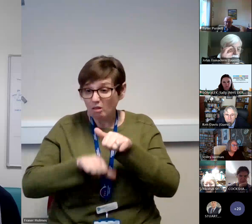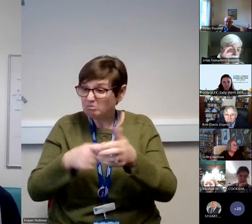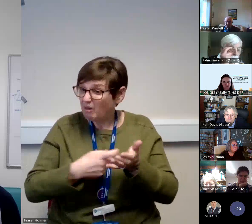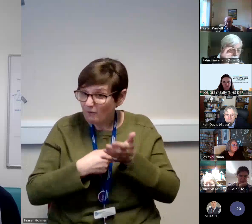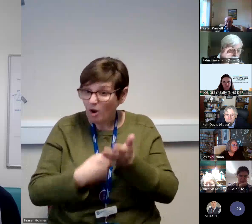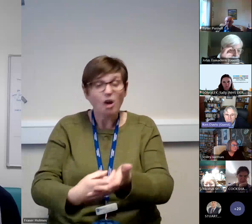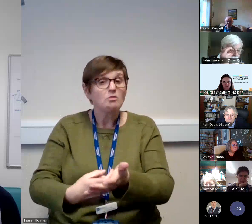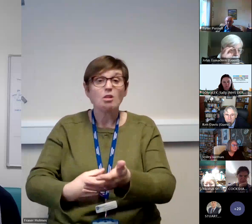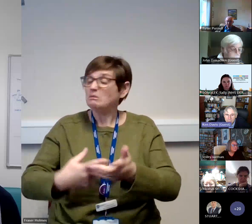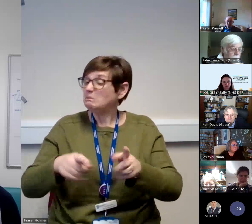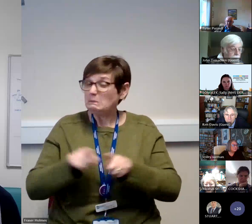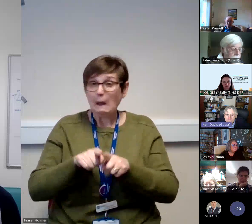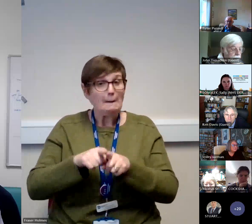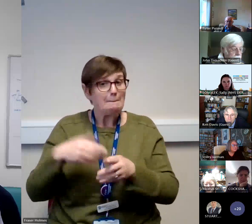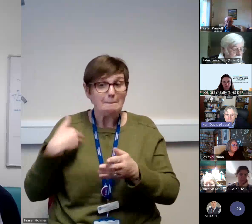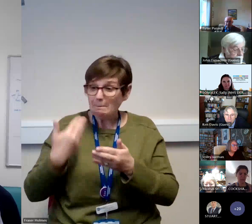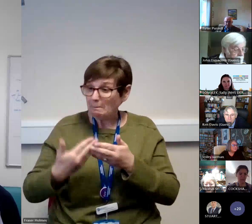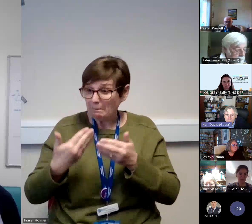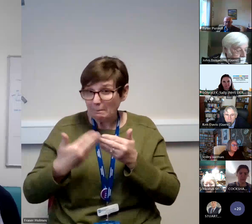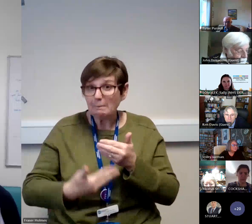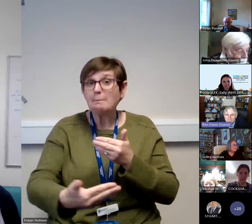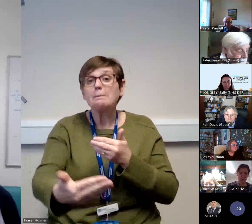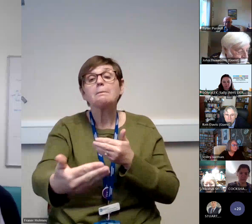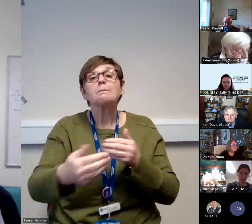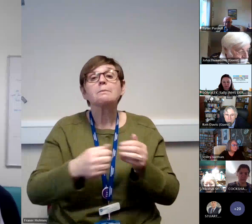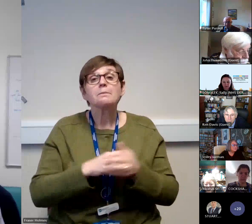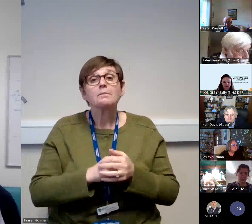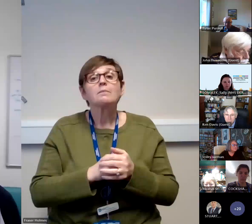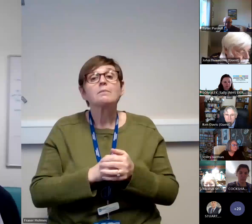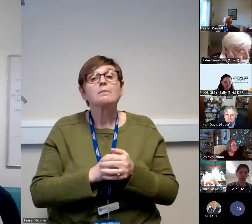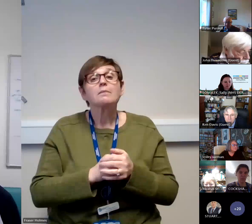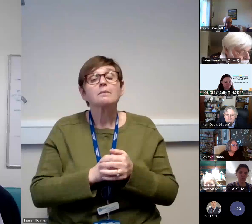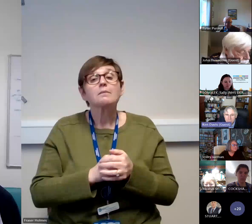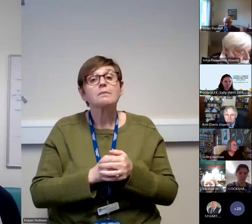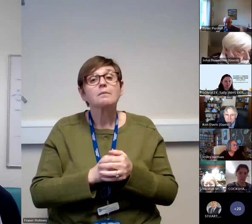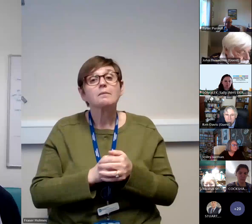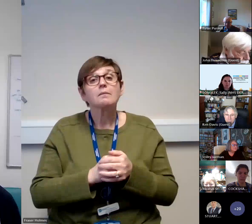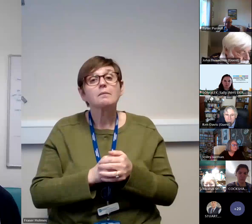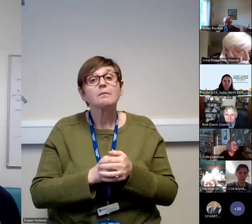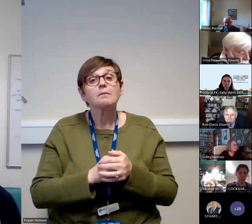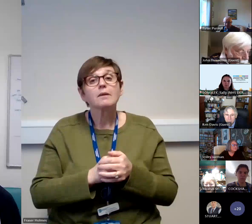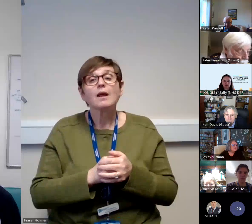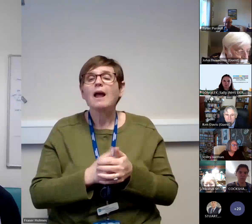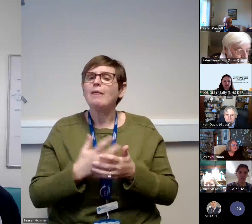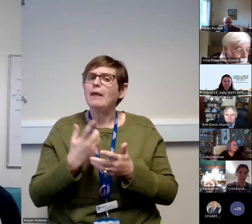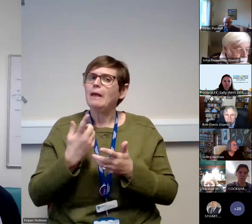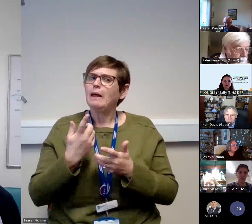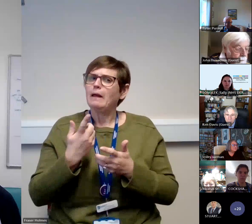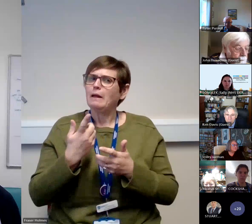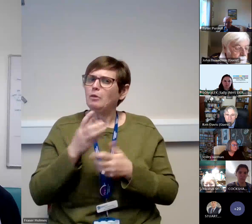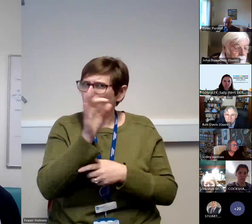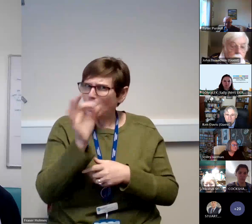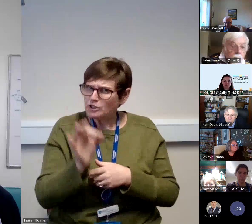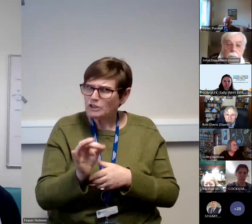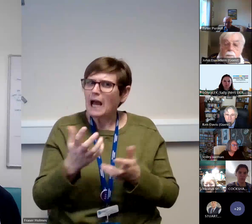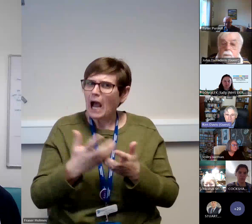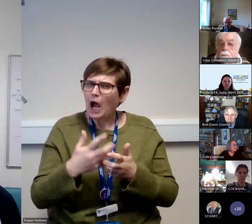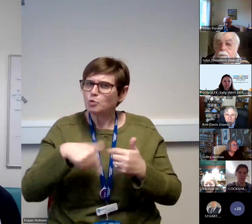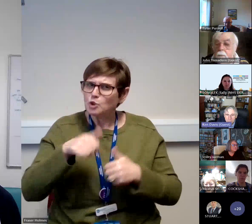any referral into secondary care. I guess the bigger question is, how do we use